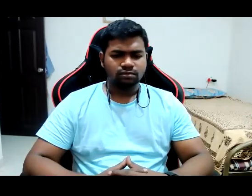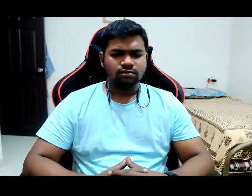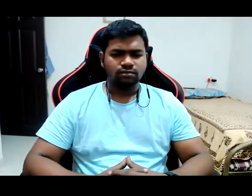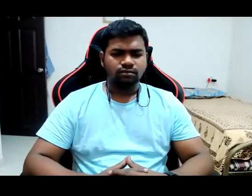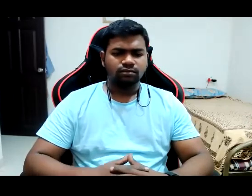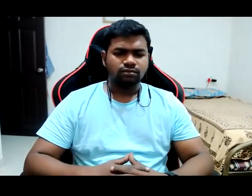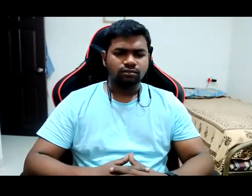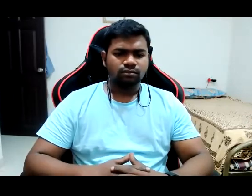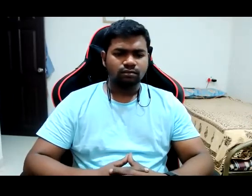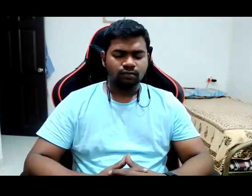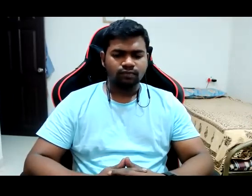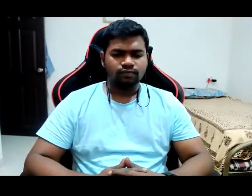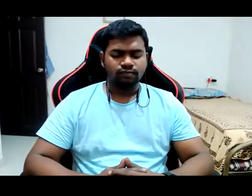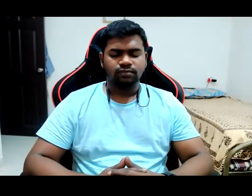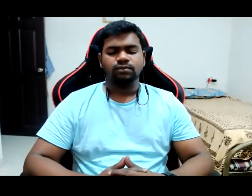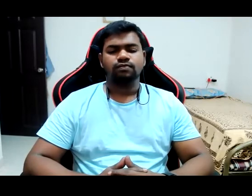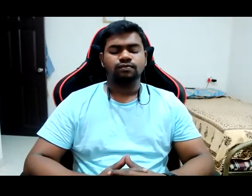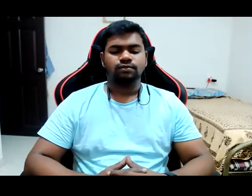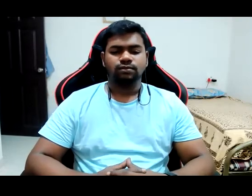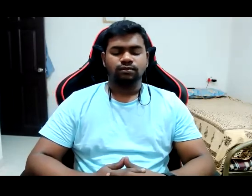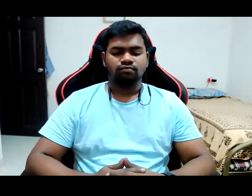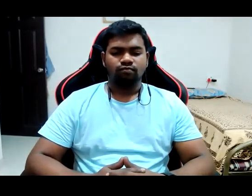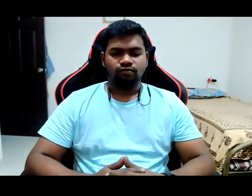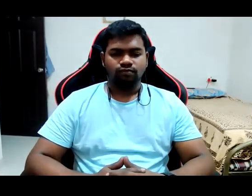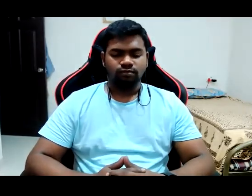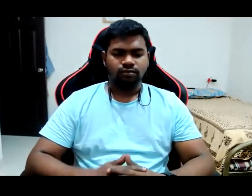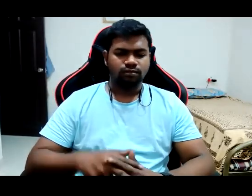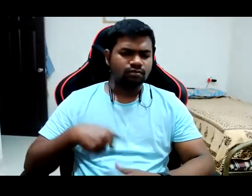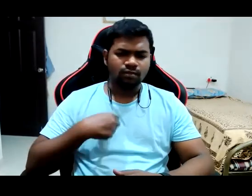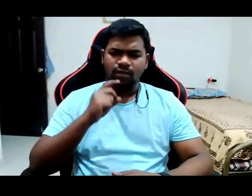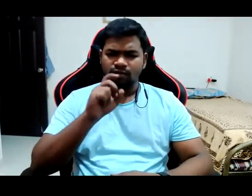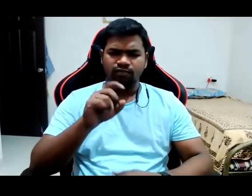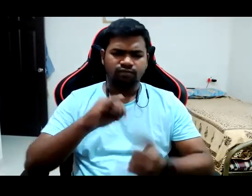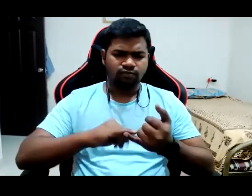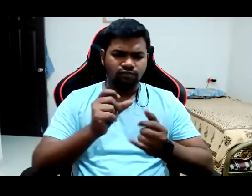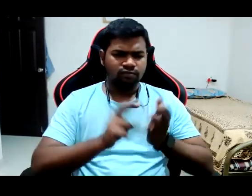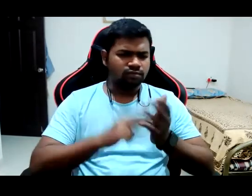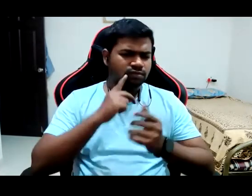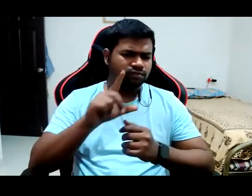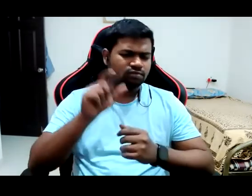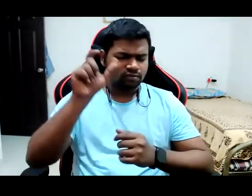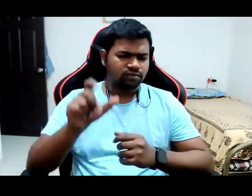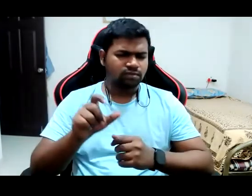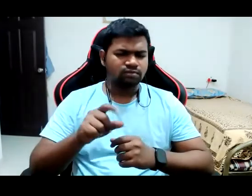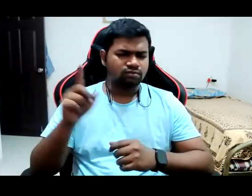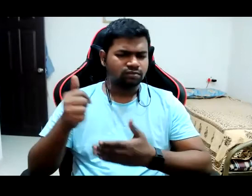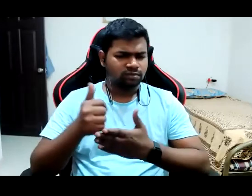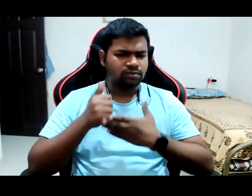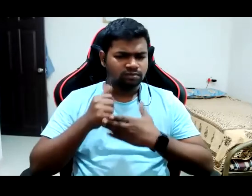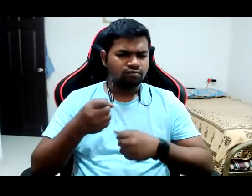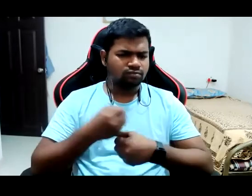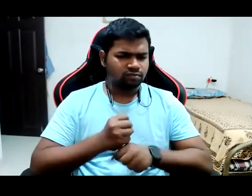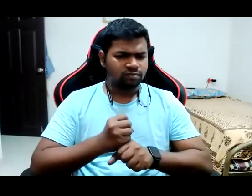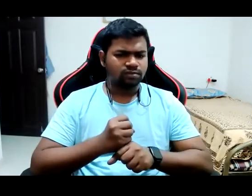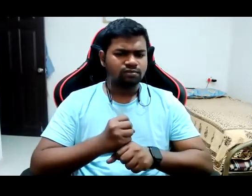I can guide you through. Thank you so much. I asked Sunil once. He helped me in creating the account